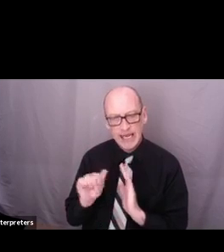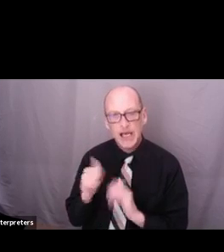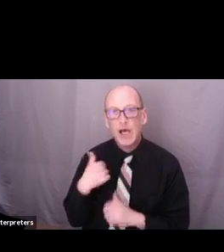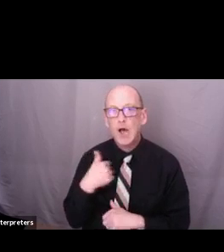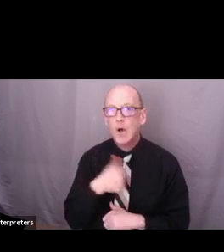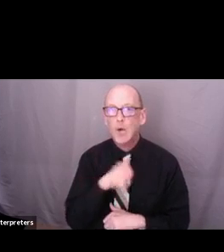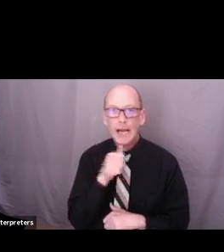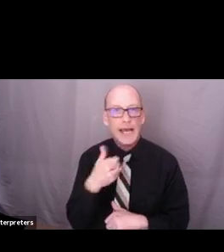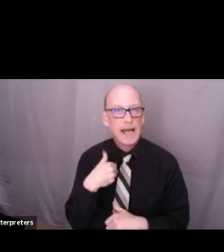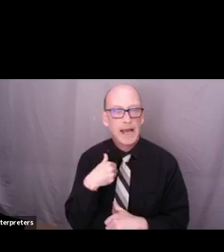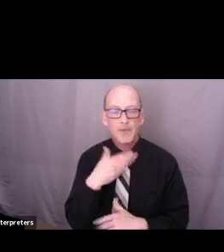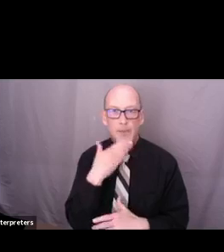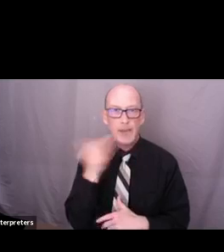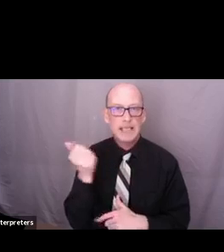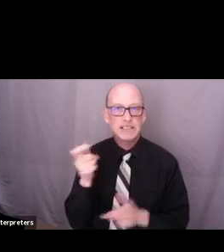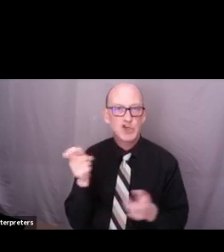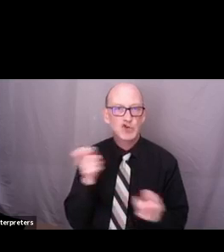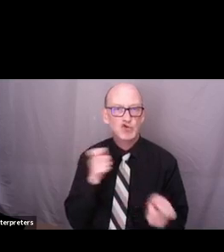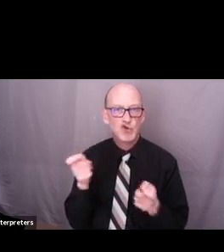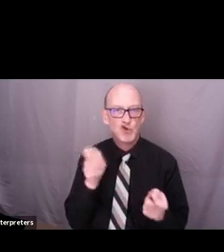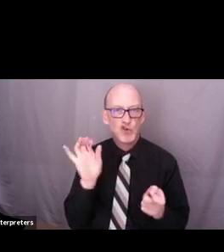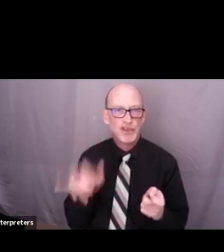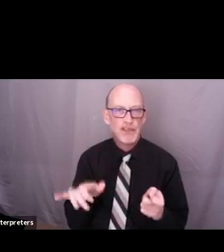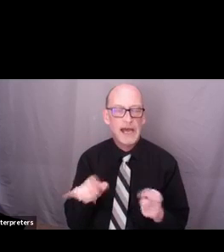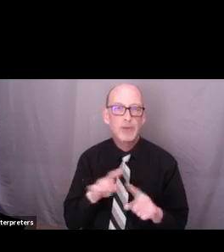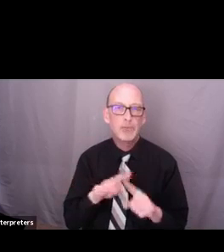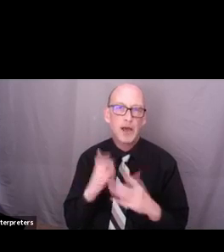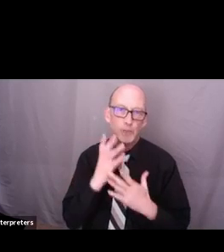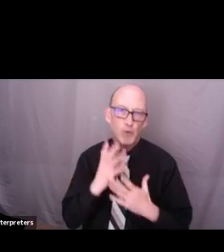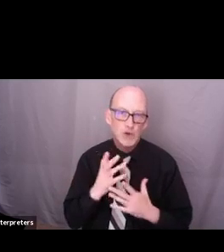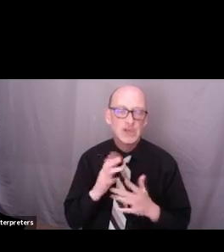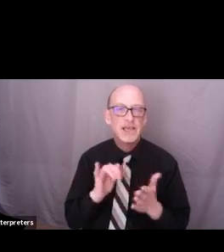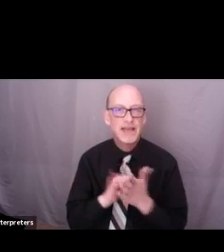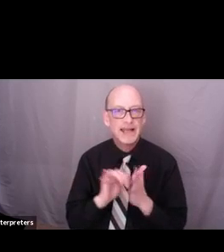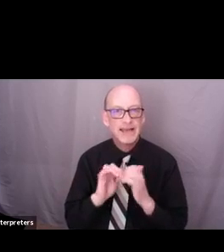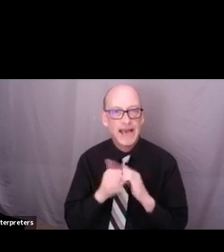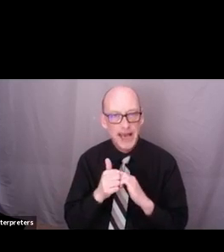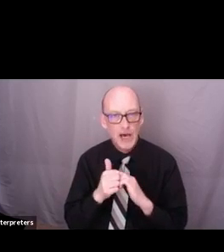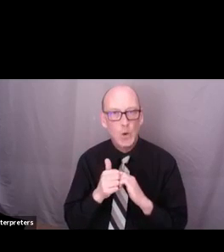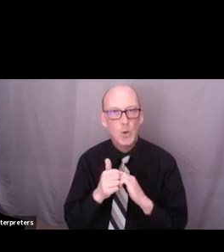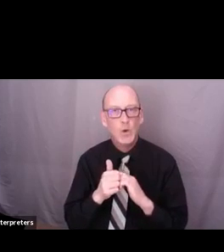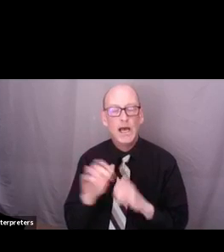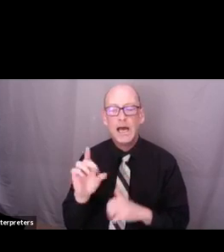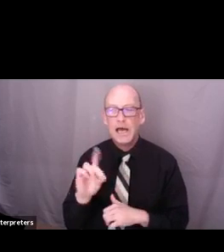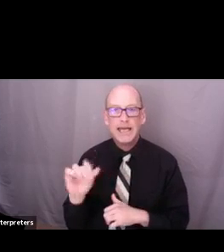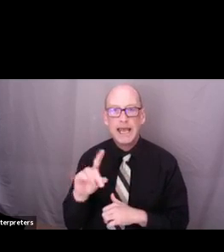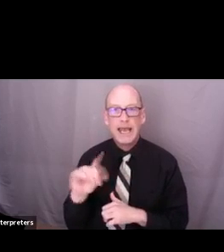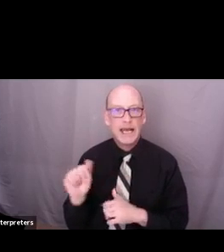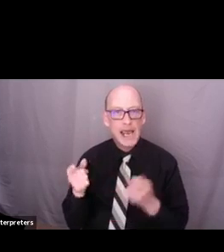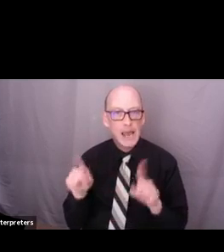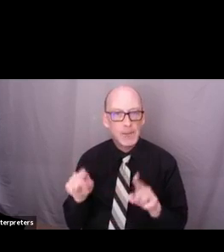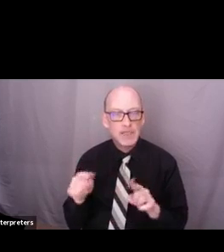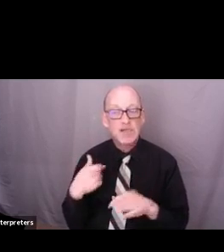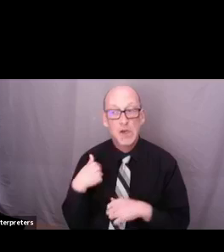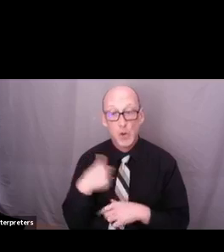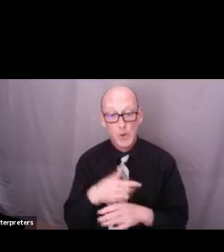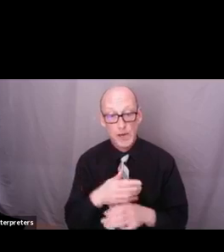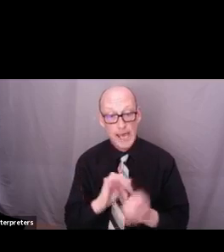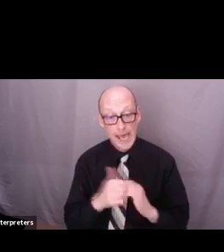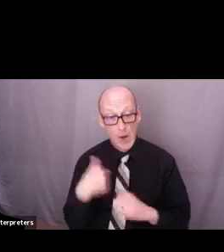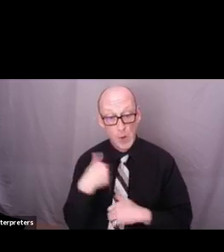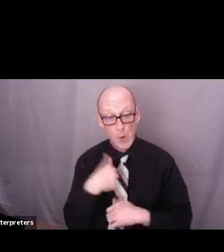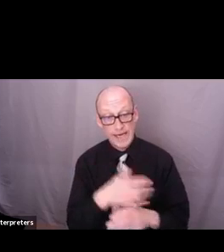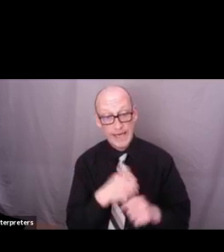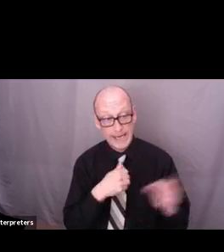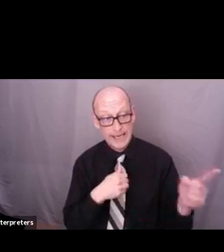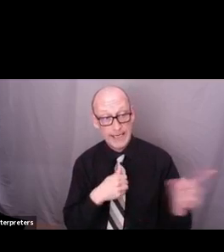the best handle on it, and unfortunately, that's just the way that data comes in, the way that we get the data, the way that the